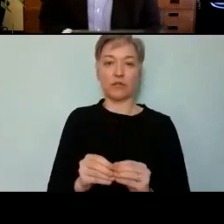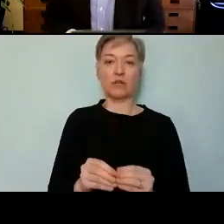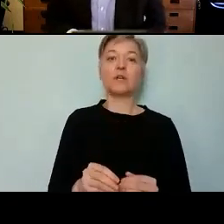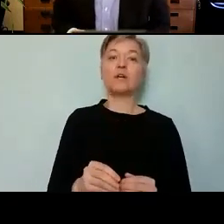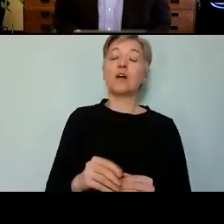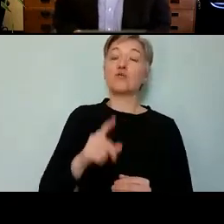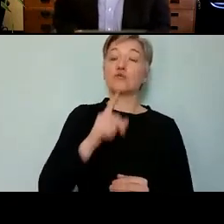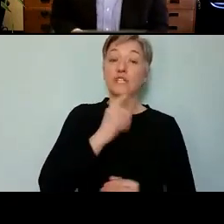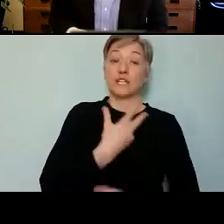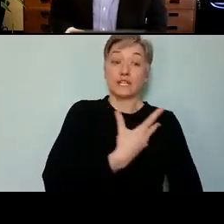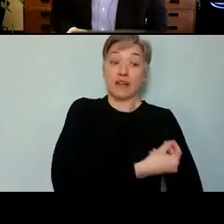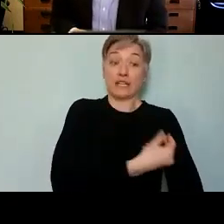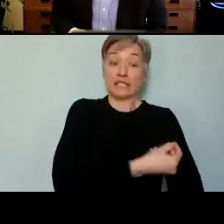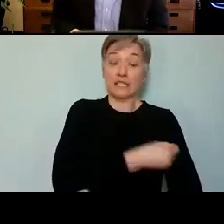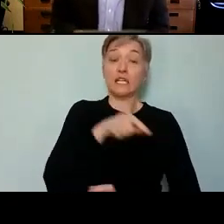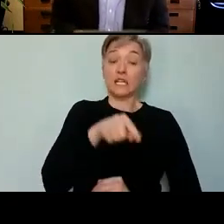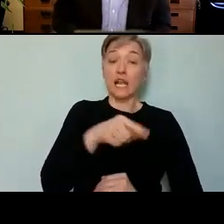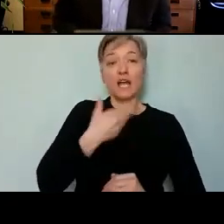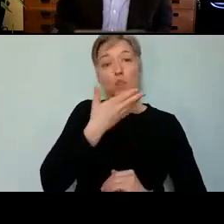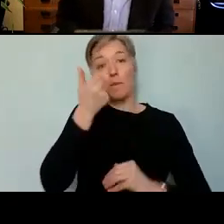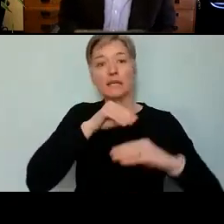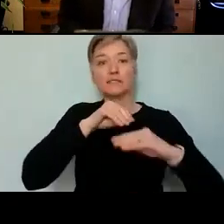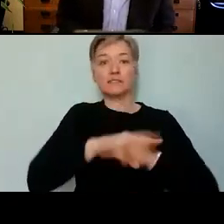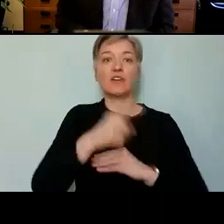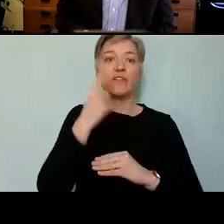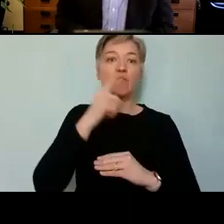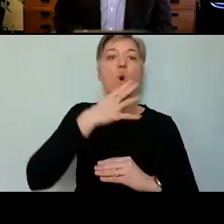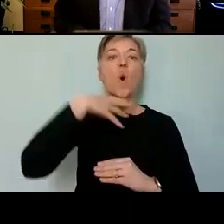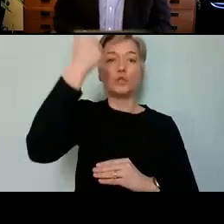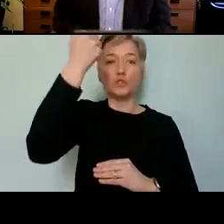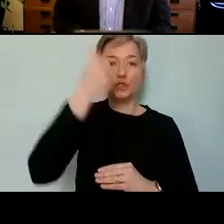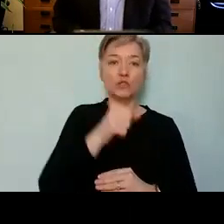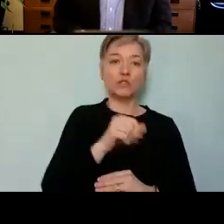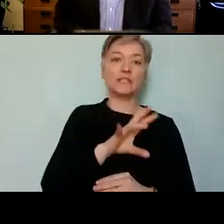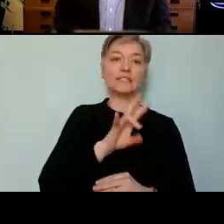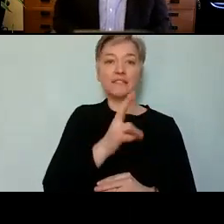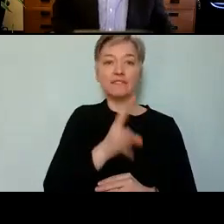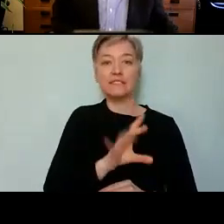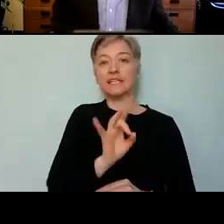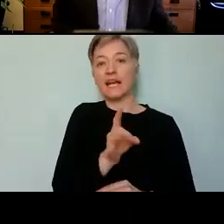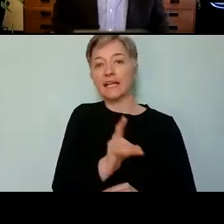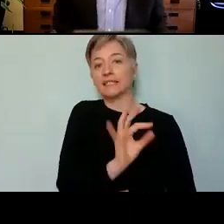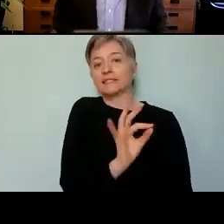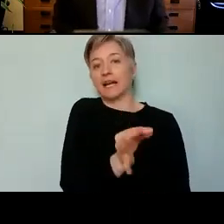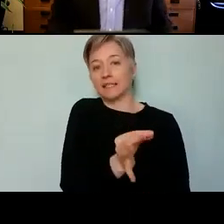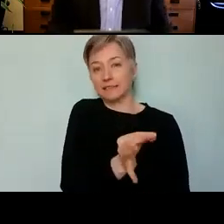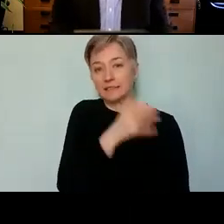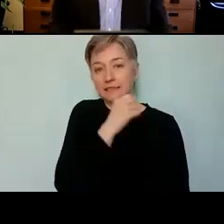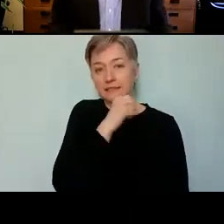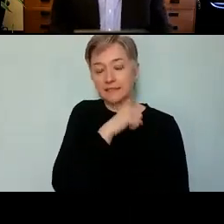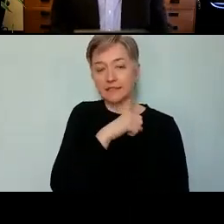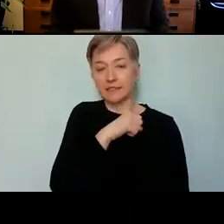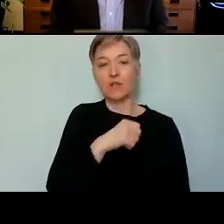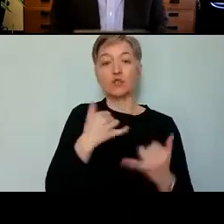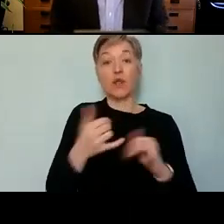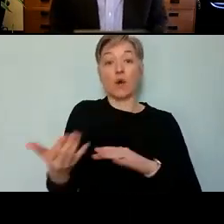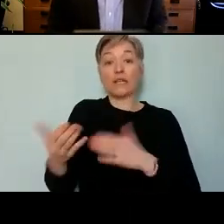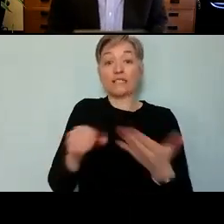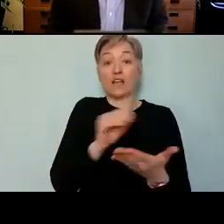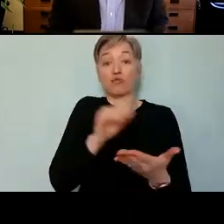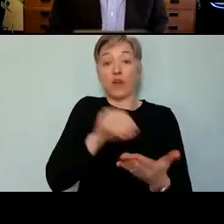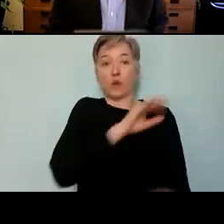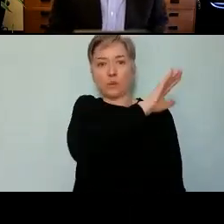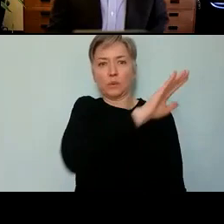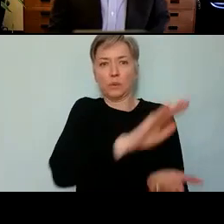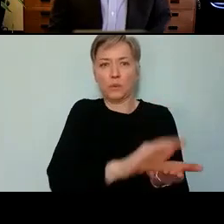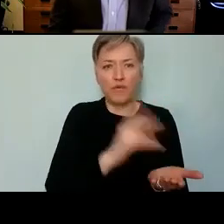older demographic, 70, 80, and 90-year-old individuals. We are now seeing the mortality rate plummeting in that demographic.